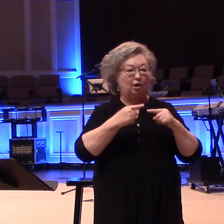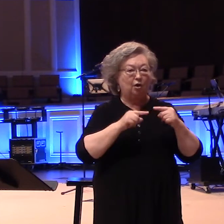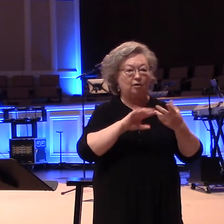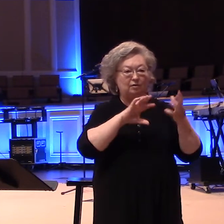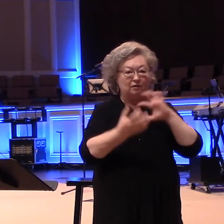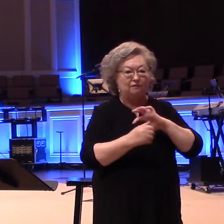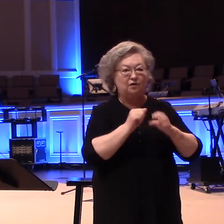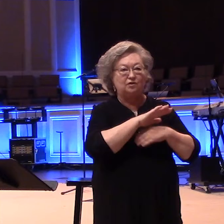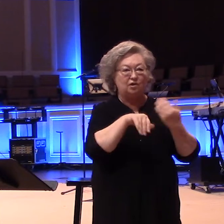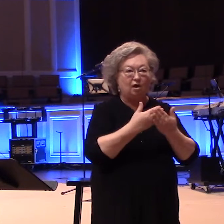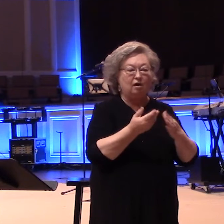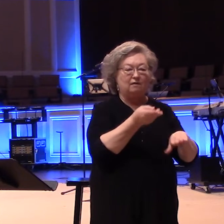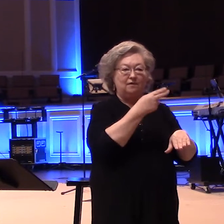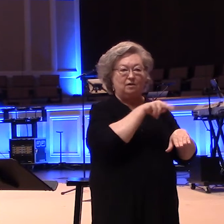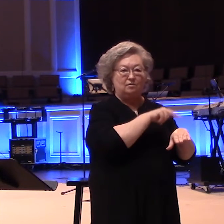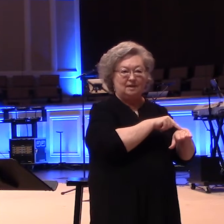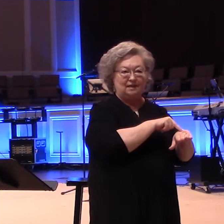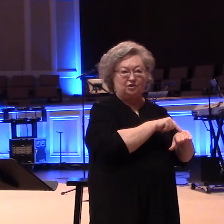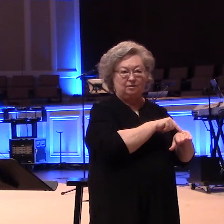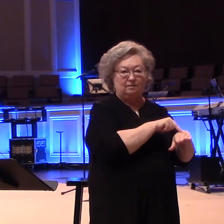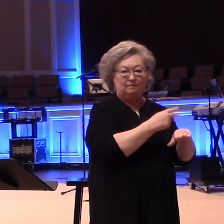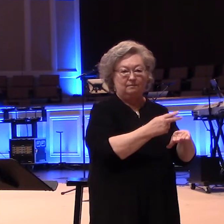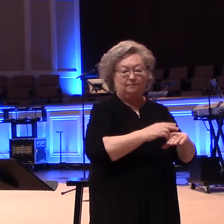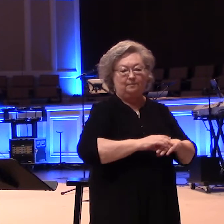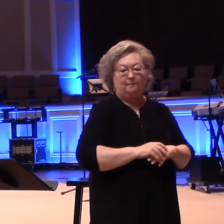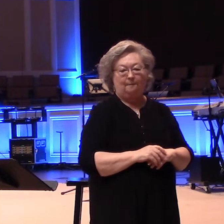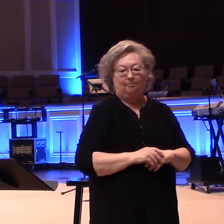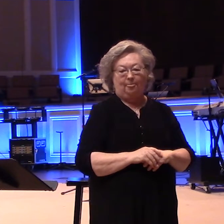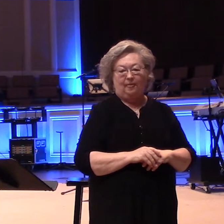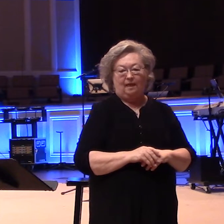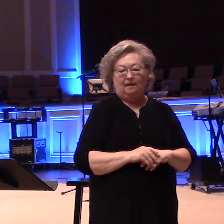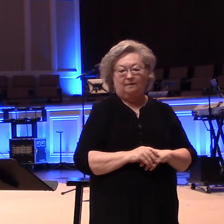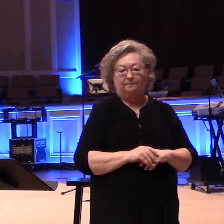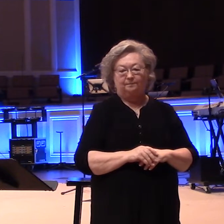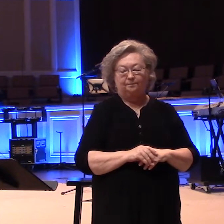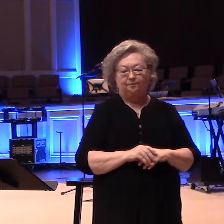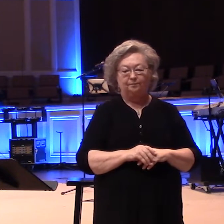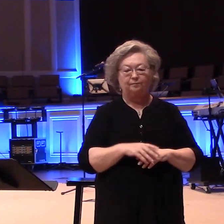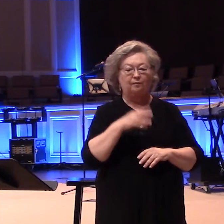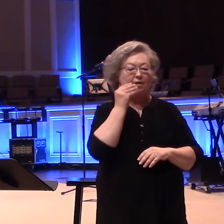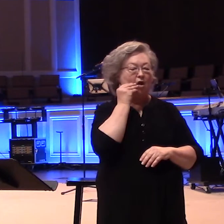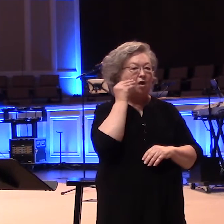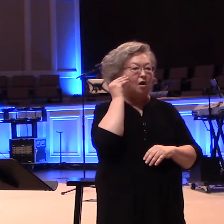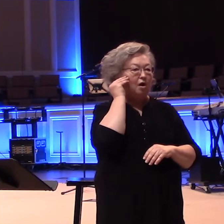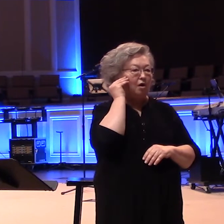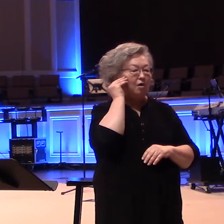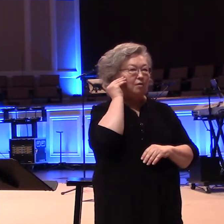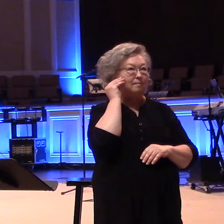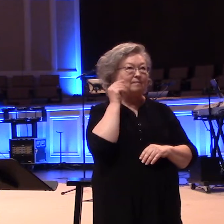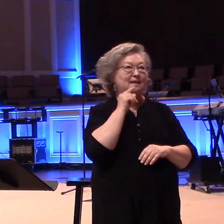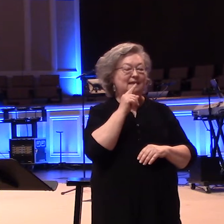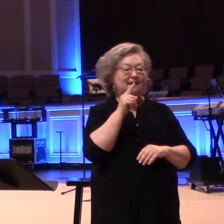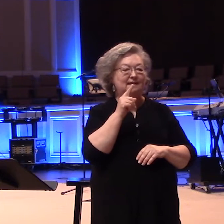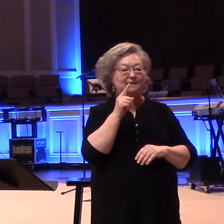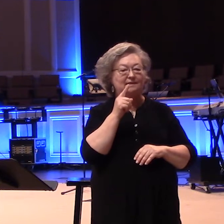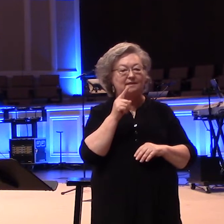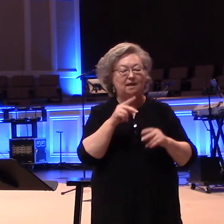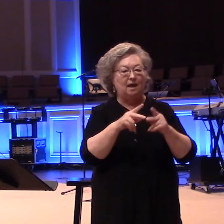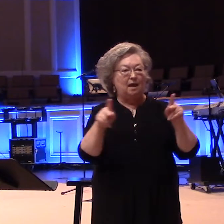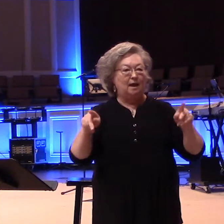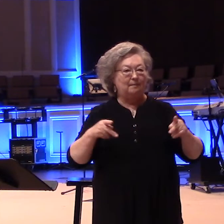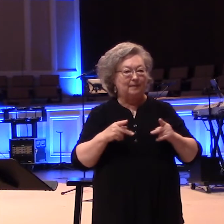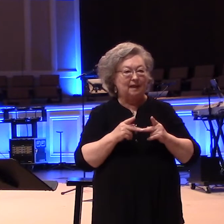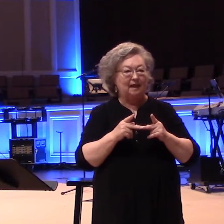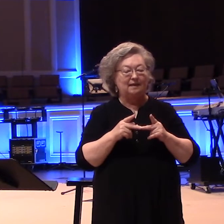is where it's filled with people who don't have a me-first attitude. Home is really good when it's not filled with people who are just looking out for their